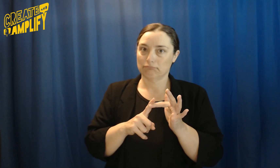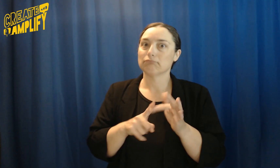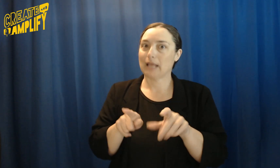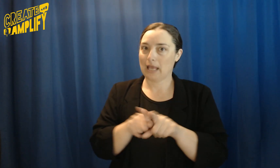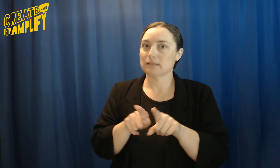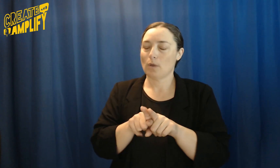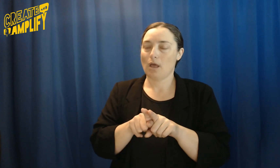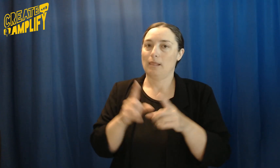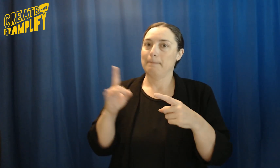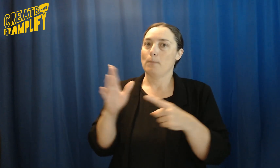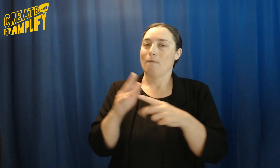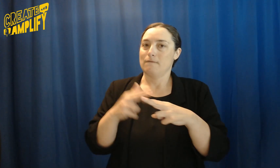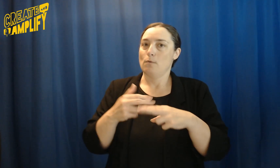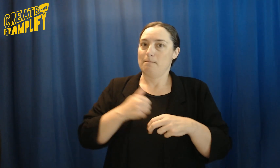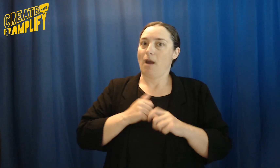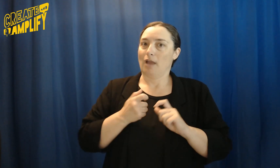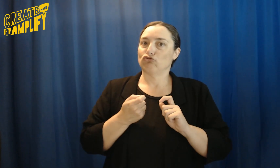transition. And